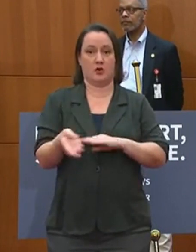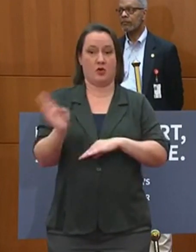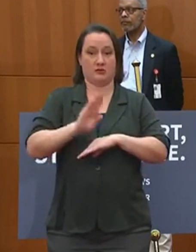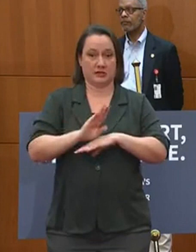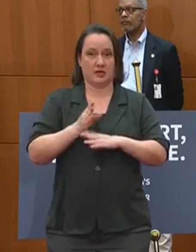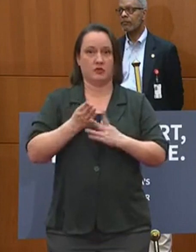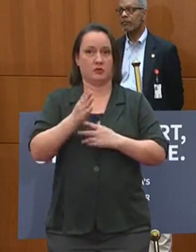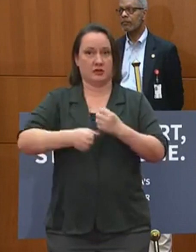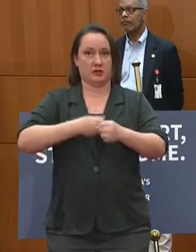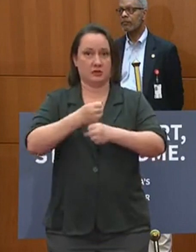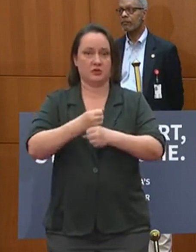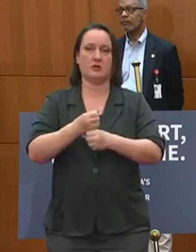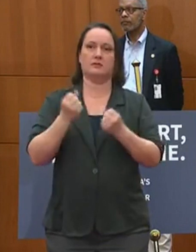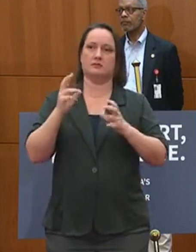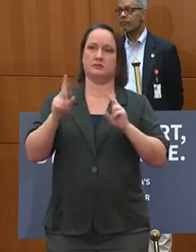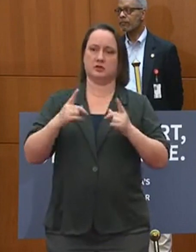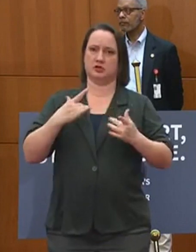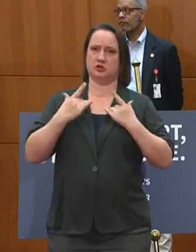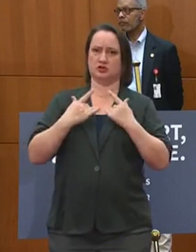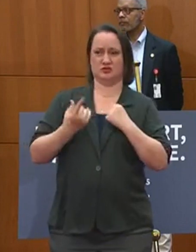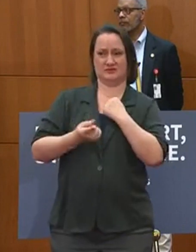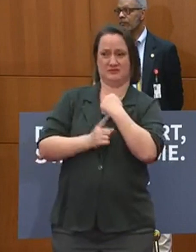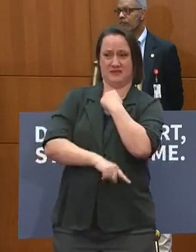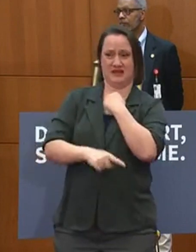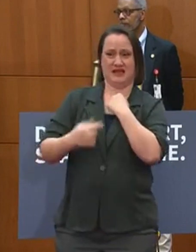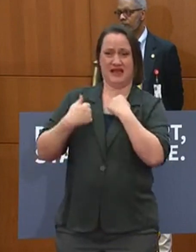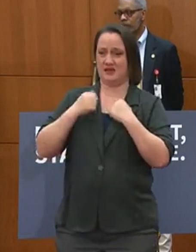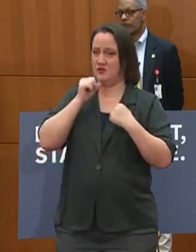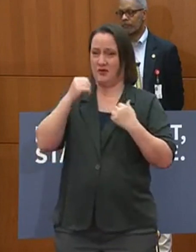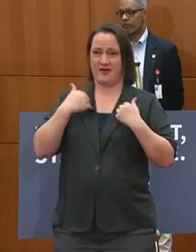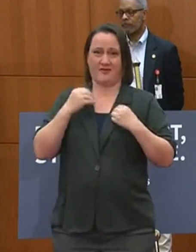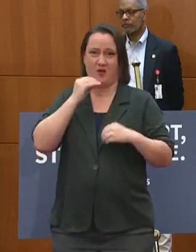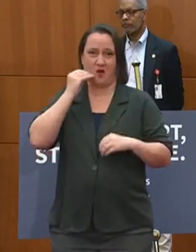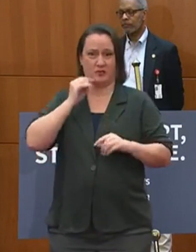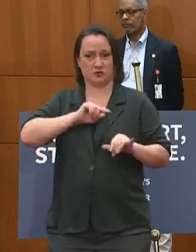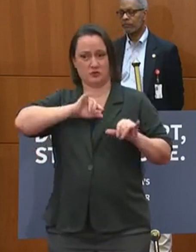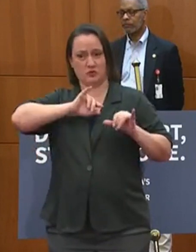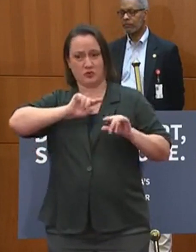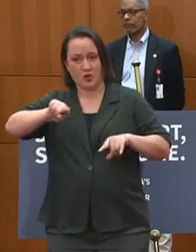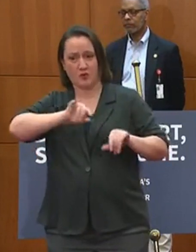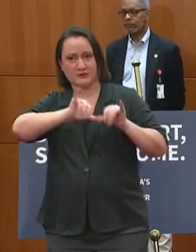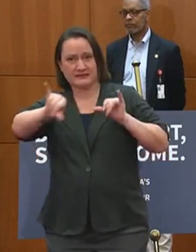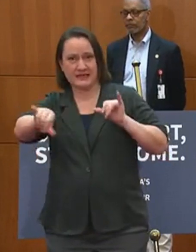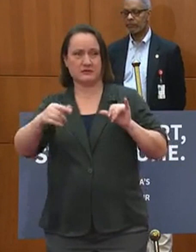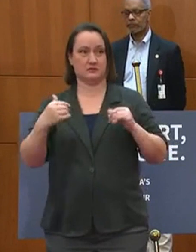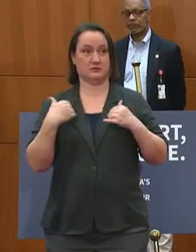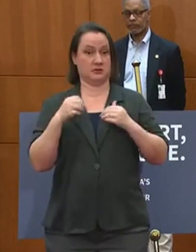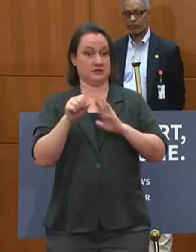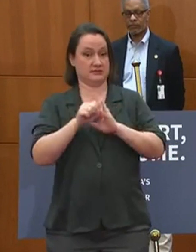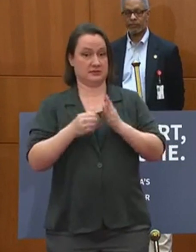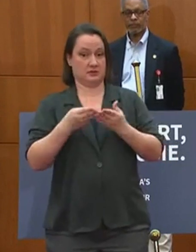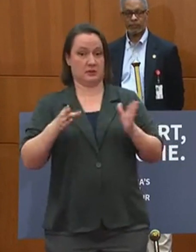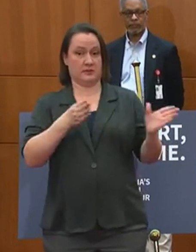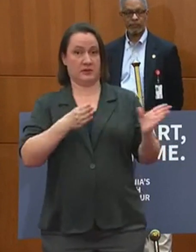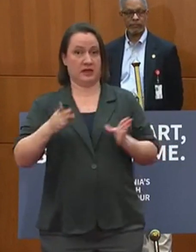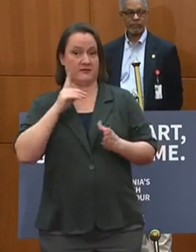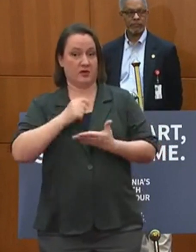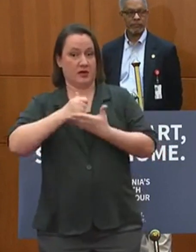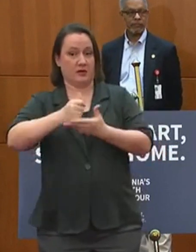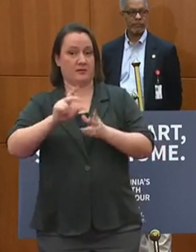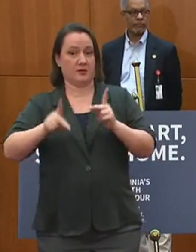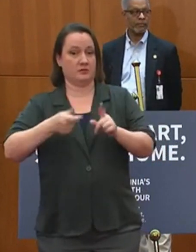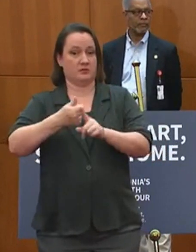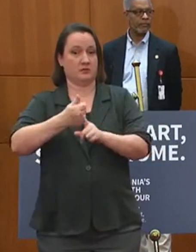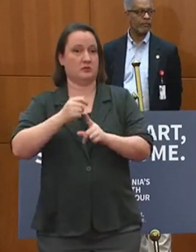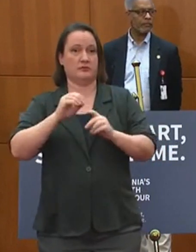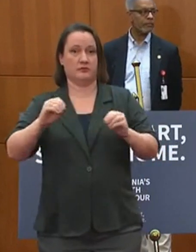are concerned about the possibility of being punished for not having a home to go to. So I was wondering if there is a statewide plan for assisting homeless people during this